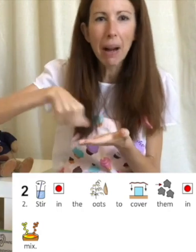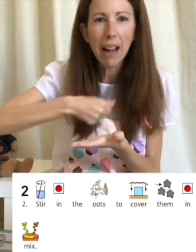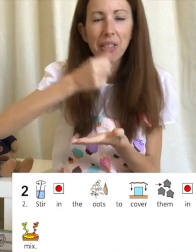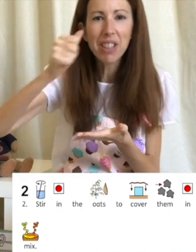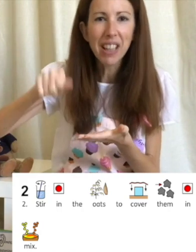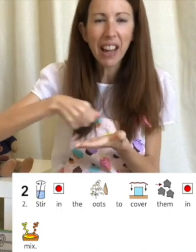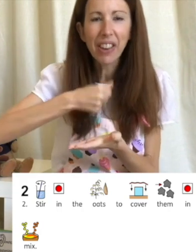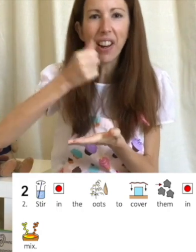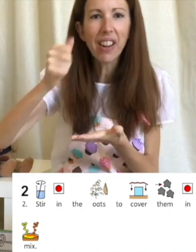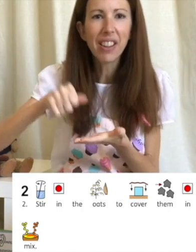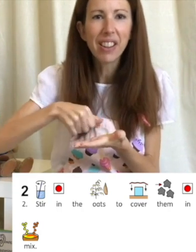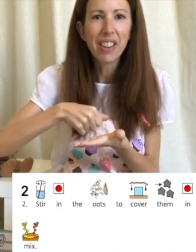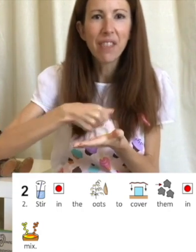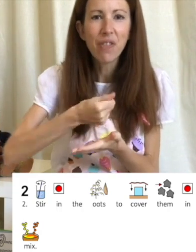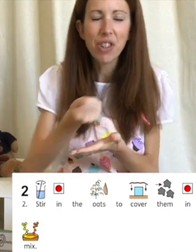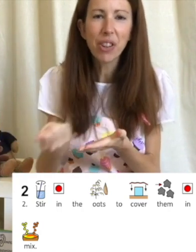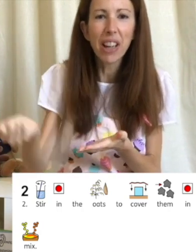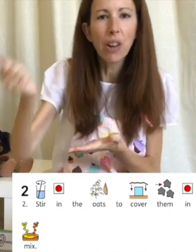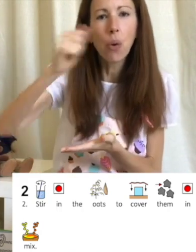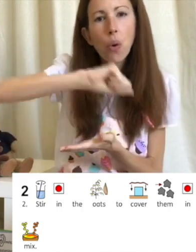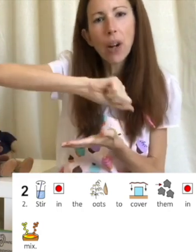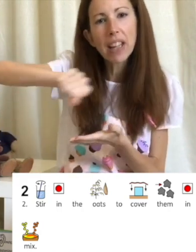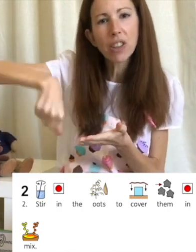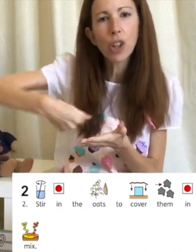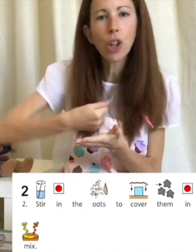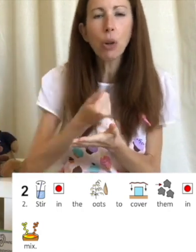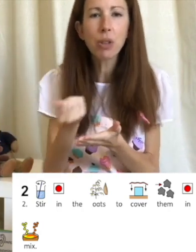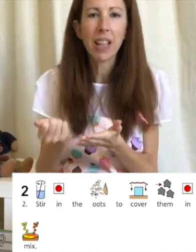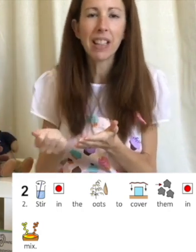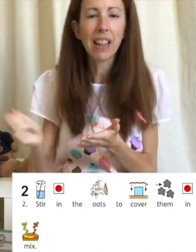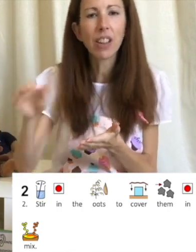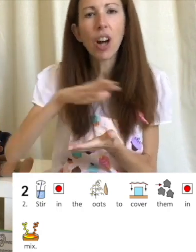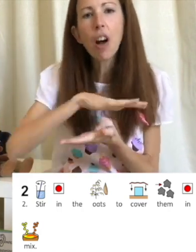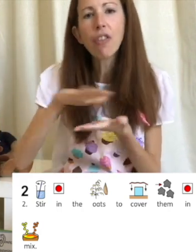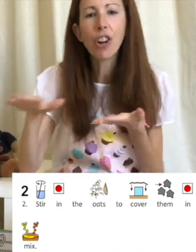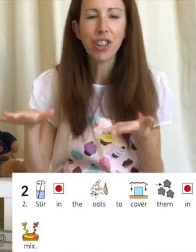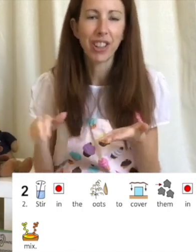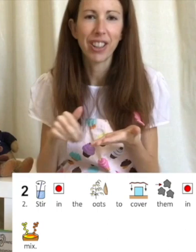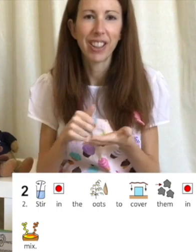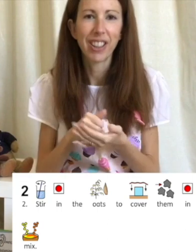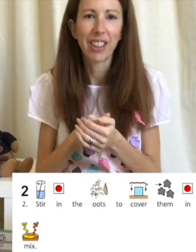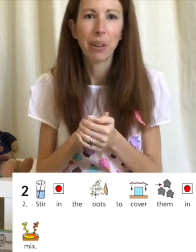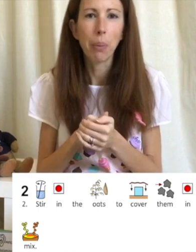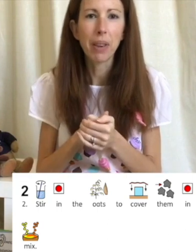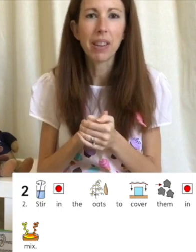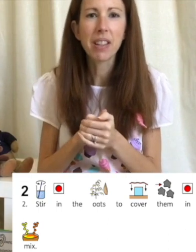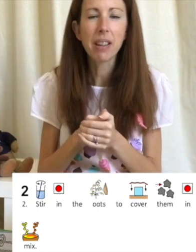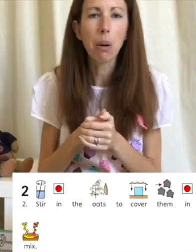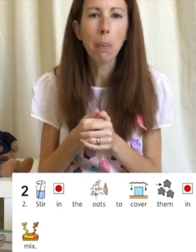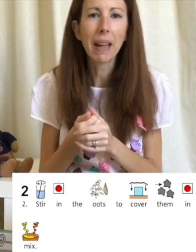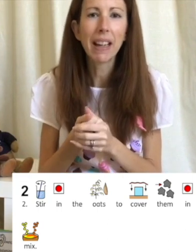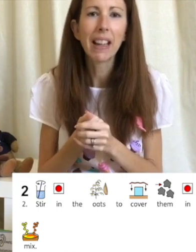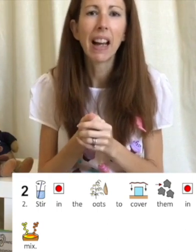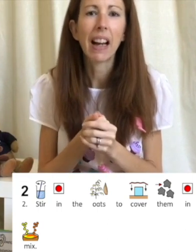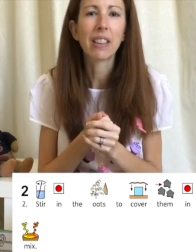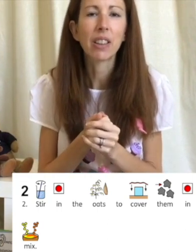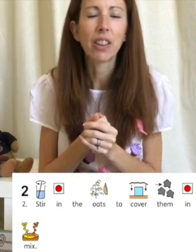well together so that it all gets coated and covered with the syrupy and